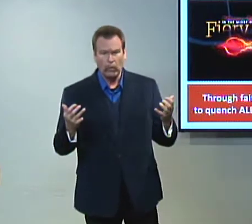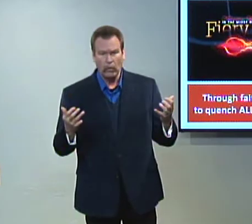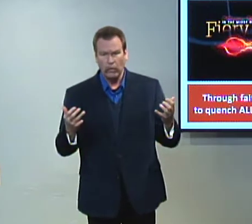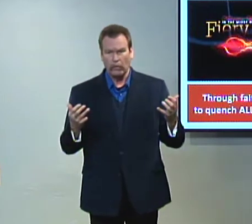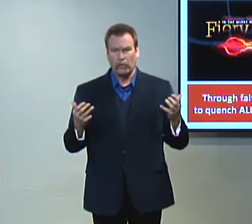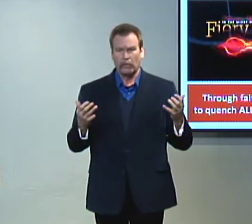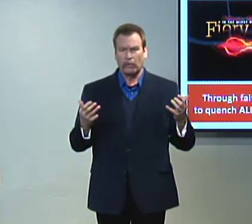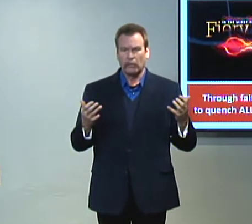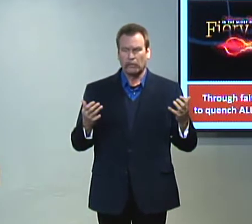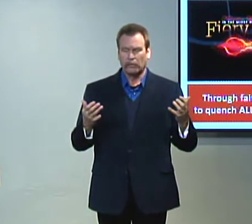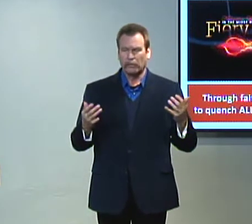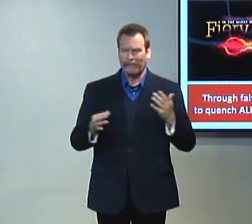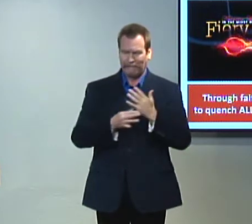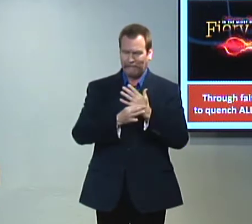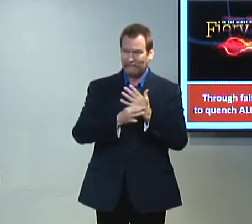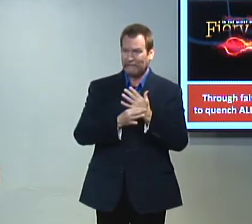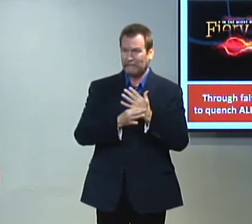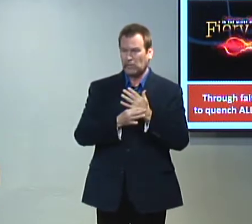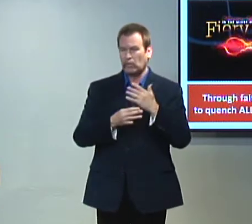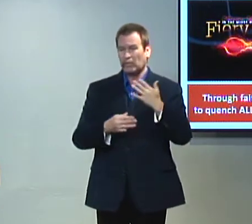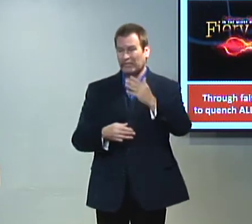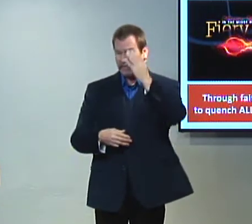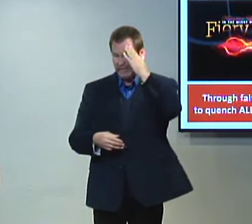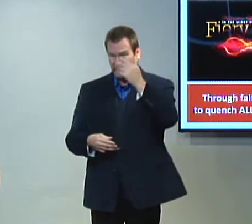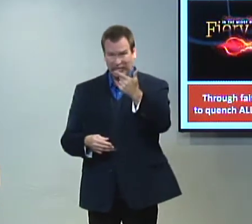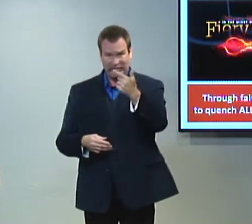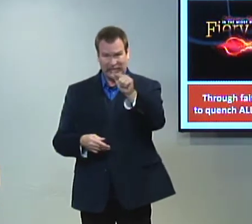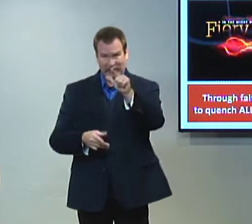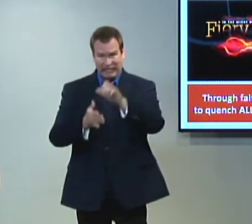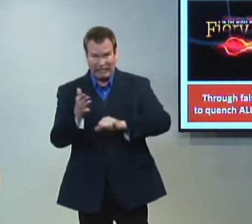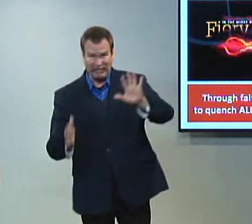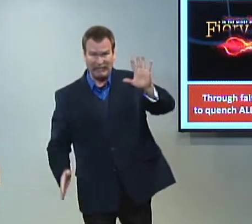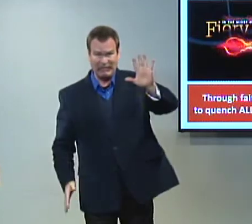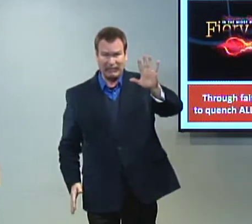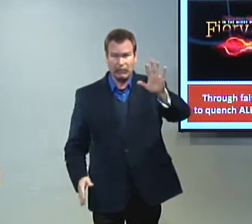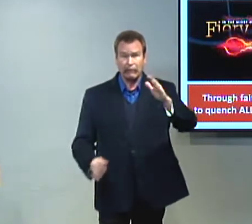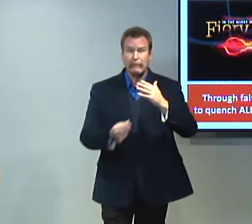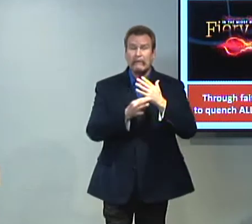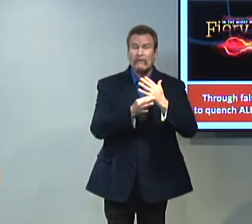You know, the things, the experiences that our body wants us to do.